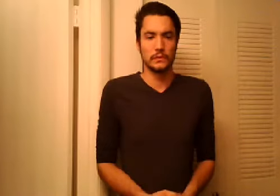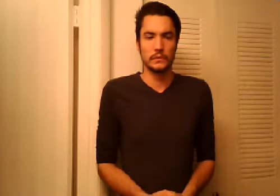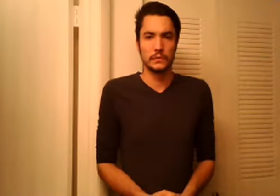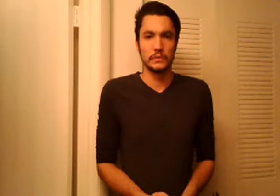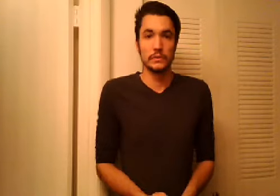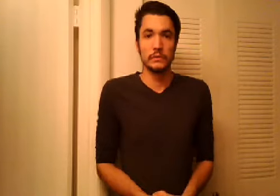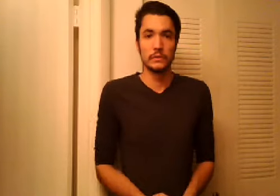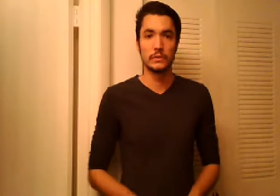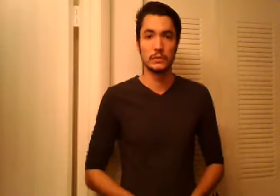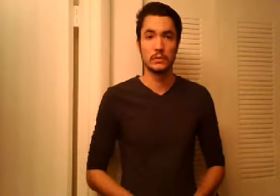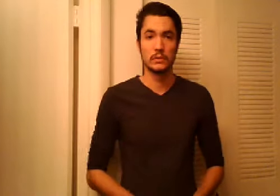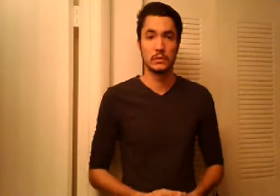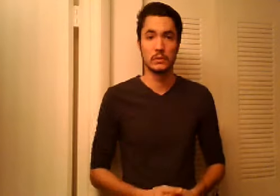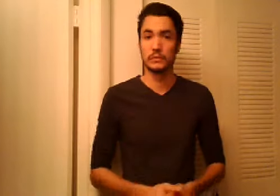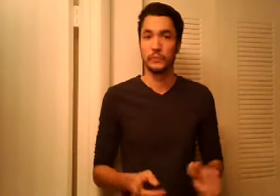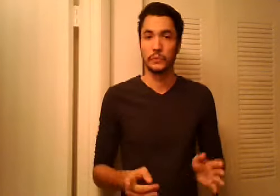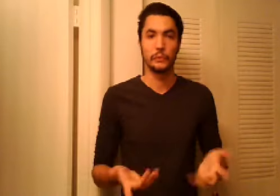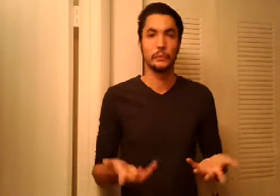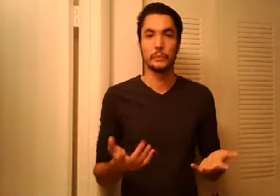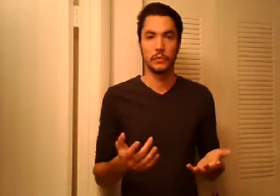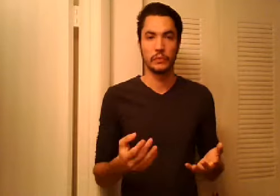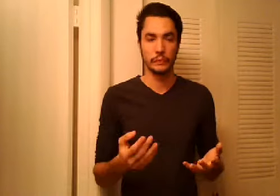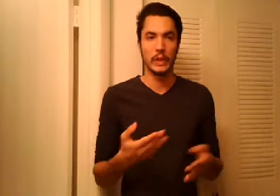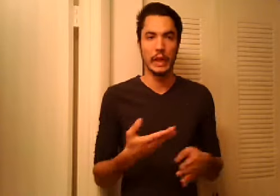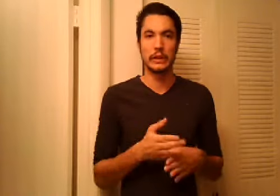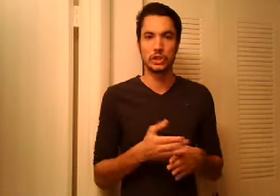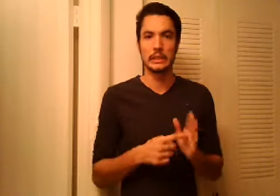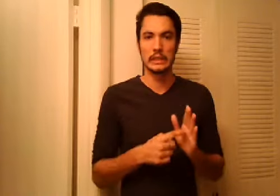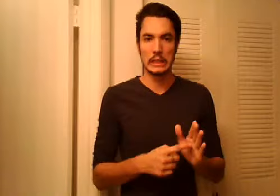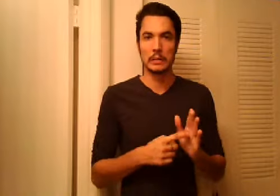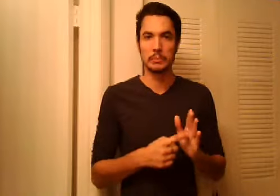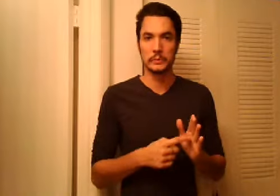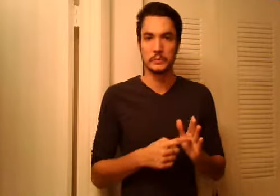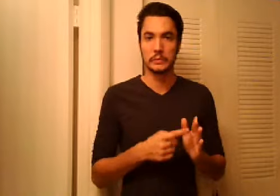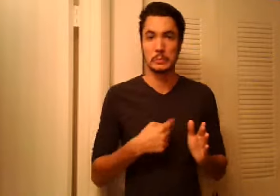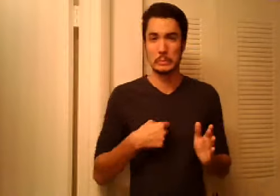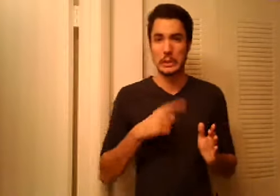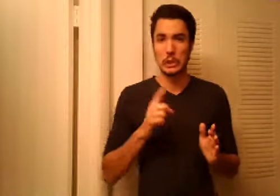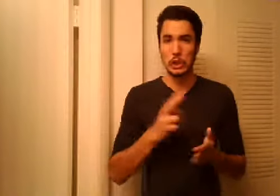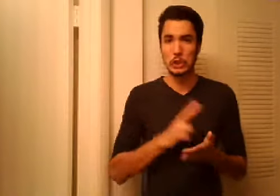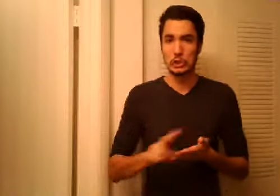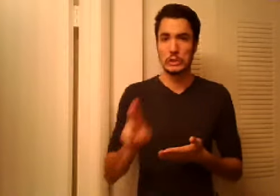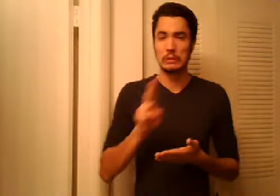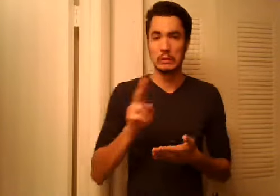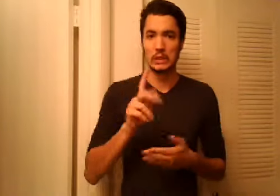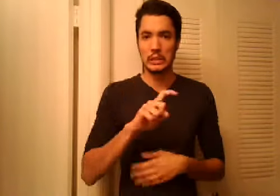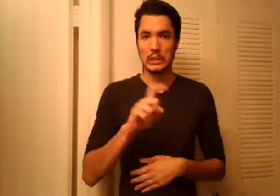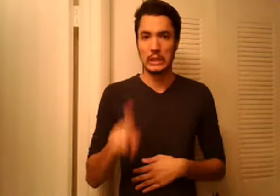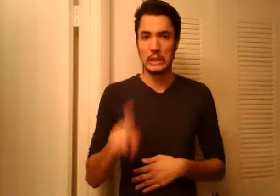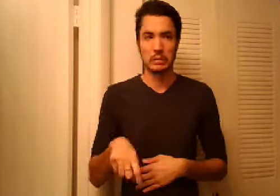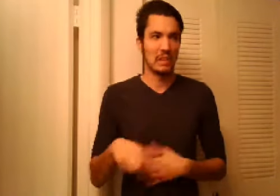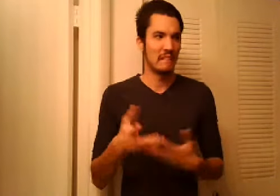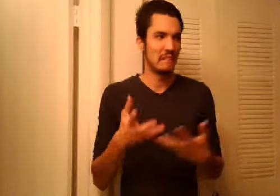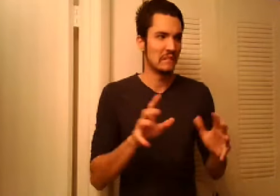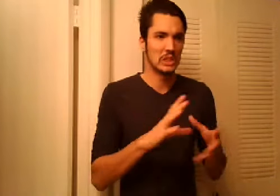So let me give you an example. When I was at the University of Texas, I told the story already about being at the University of Texas and talking with the